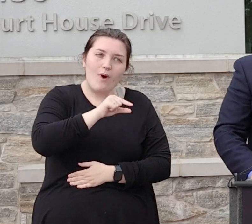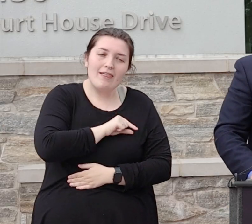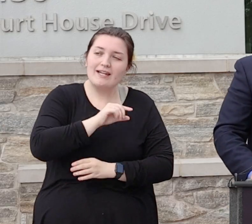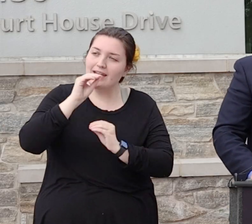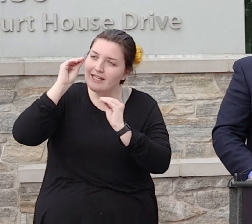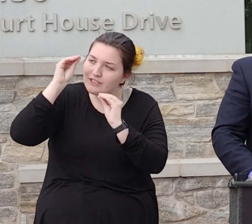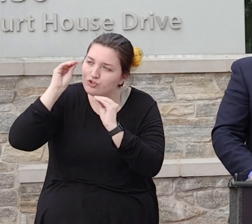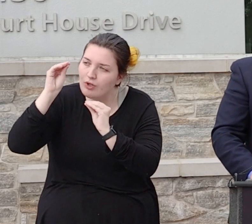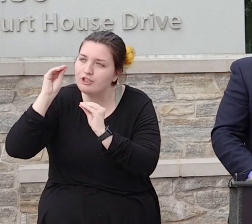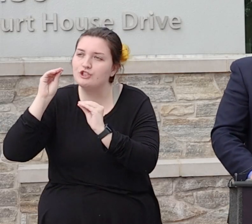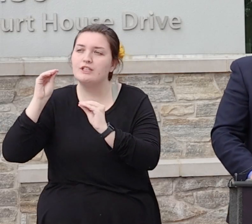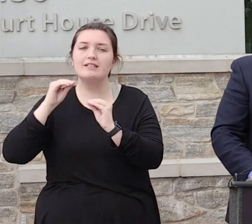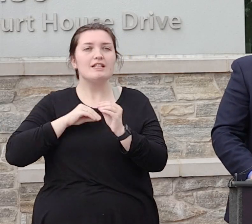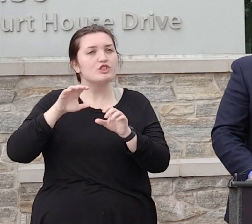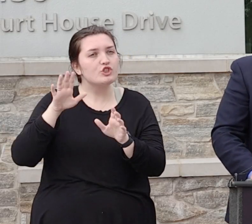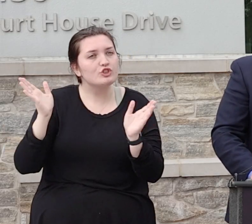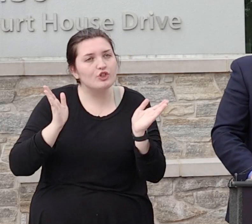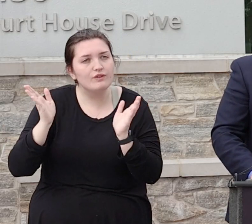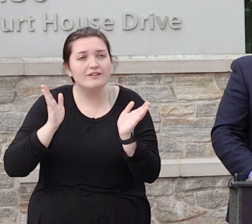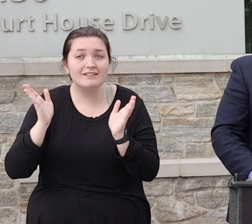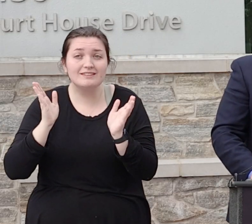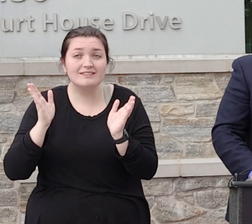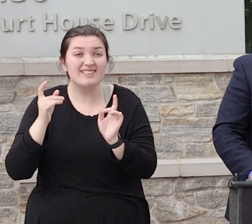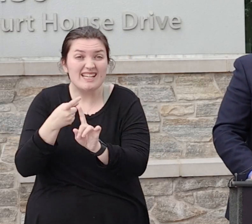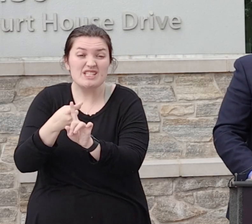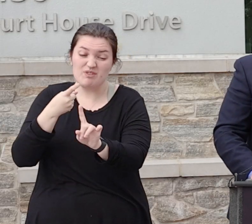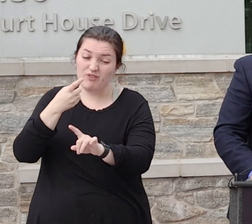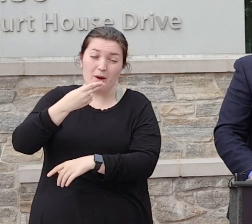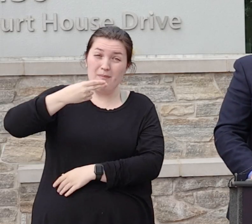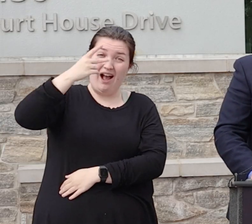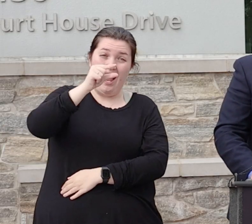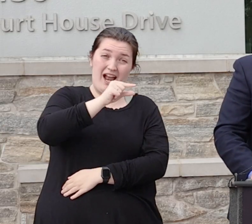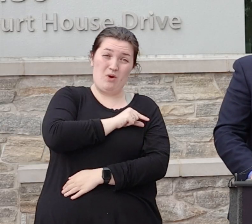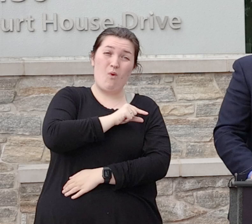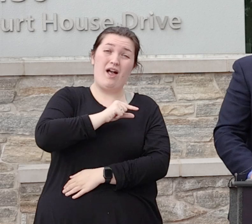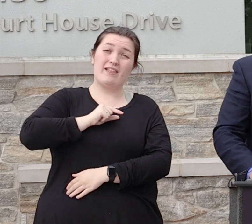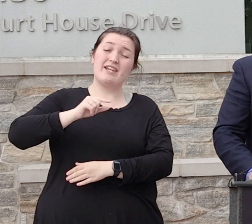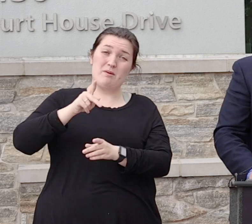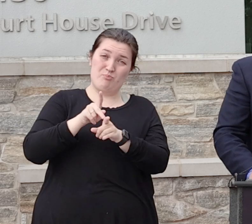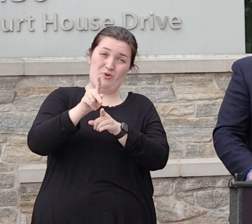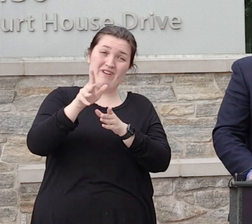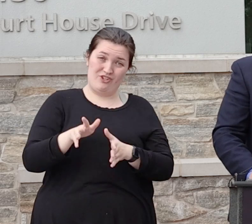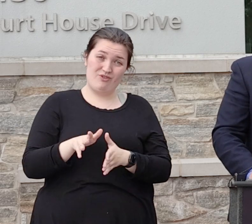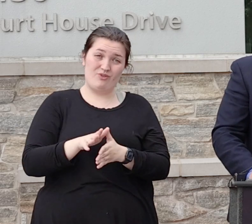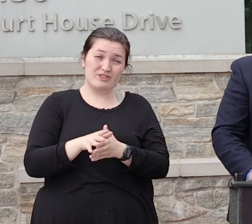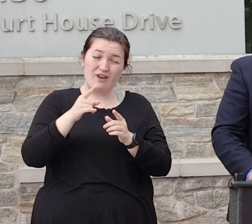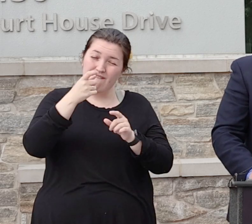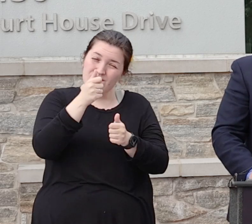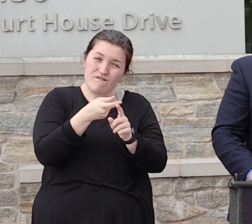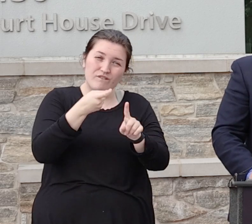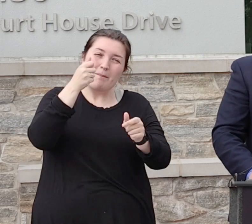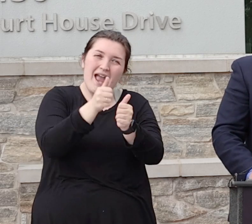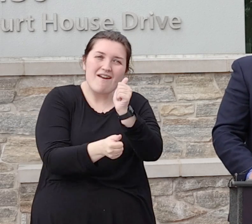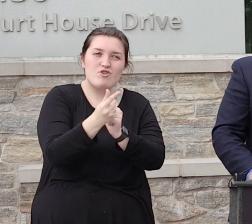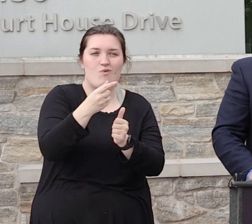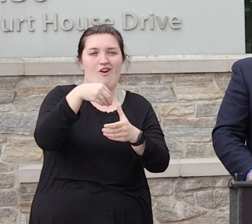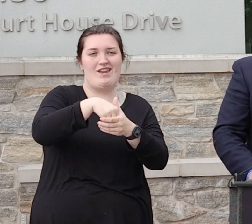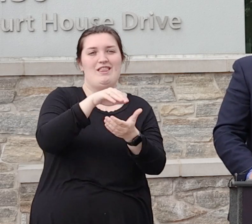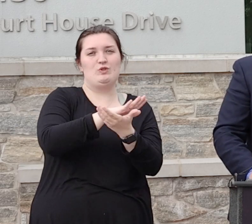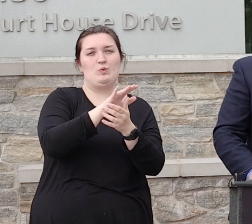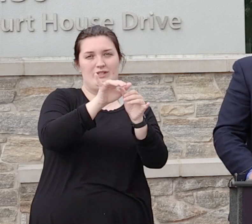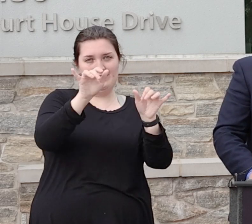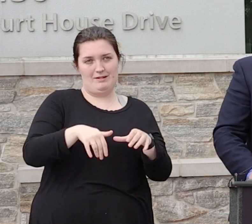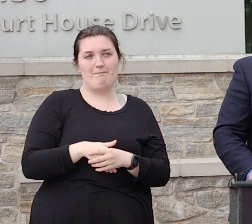come from high quality professionals in each division of the entire school system. Each of these